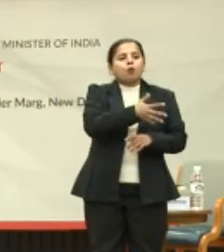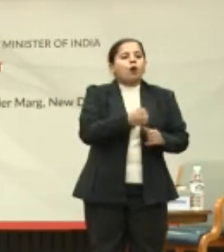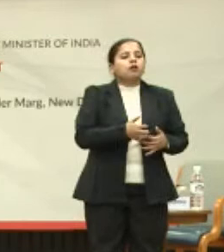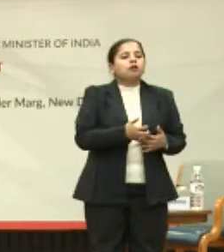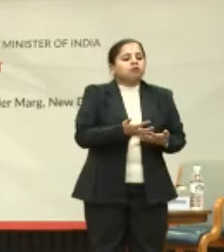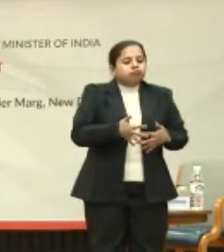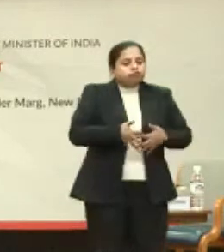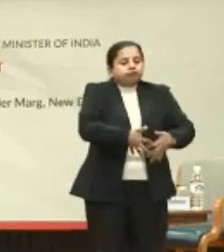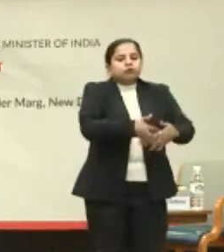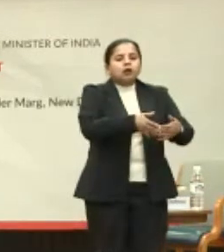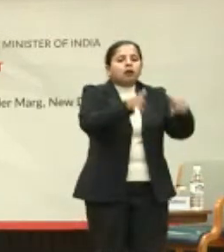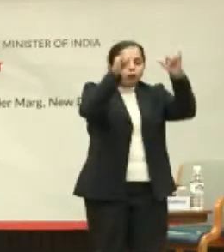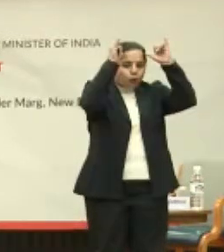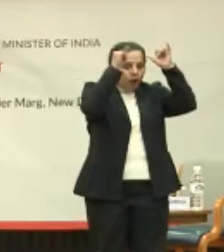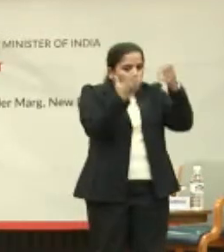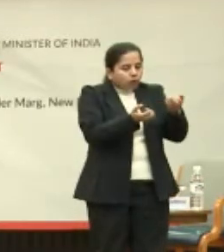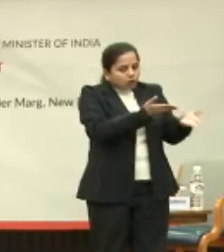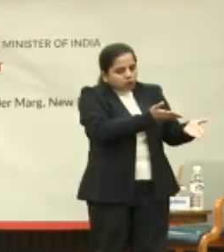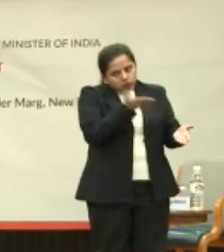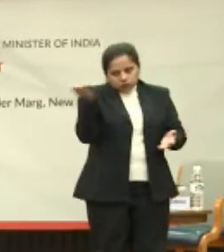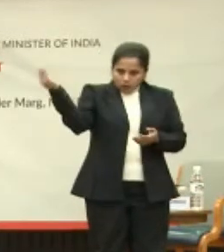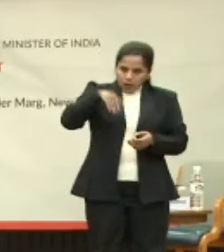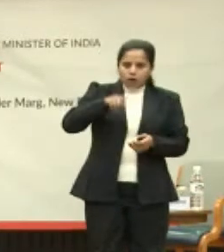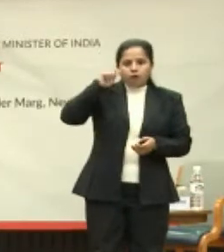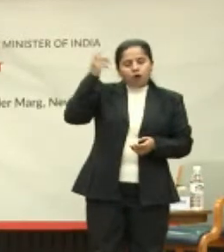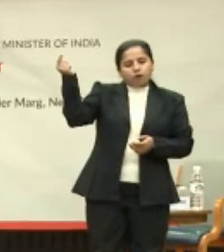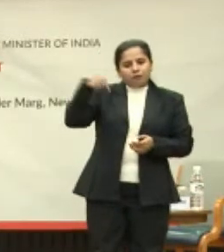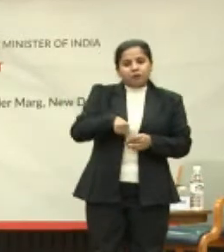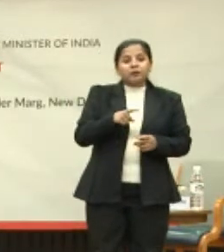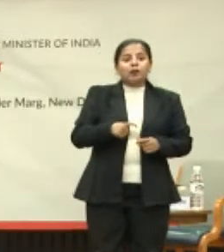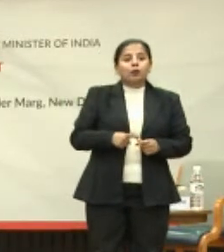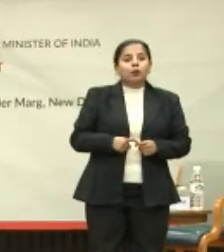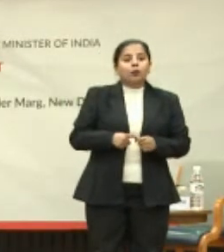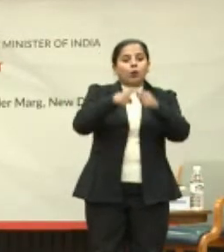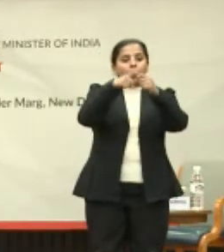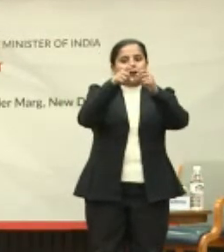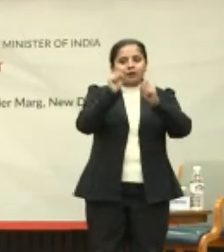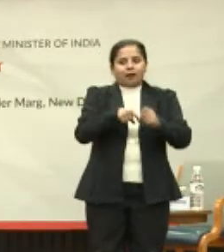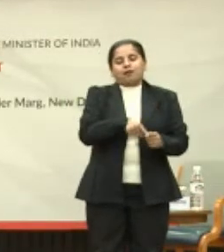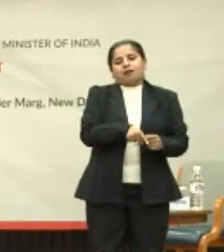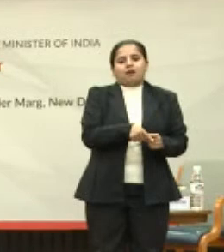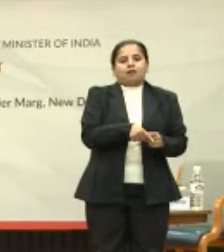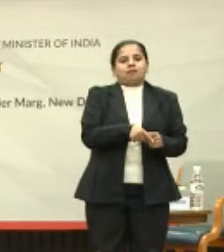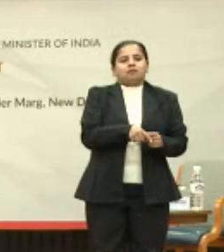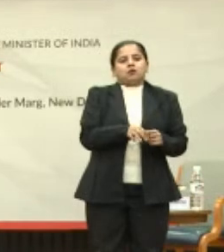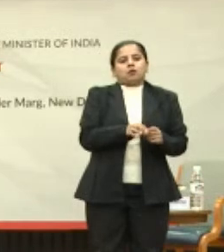Indian cows so that the quality of the species improves.